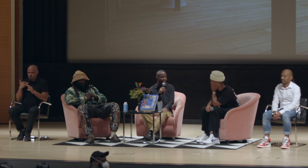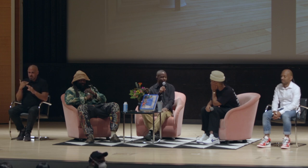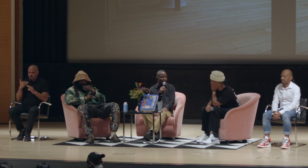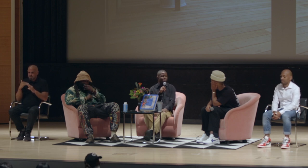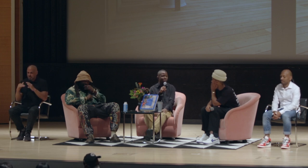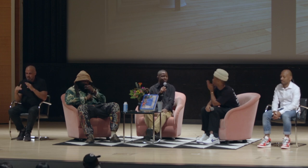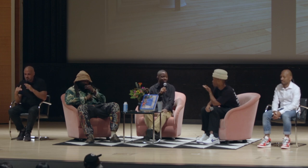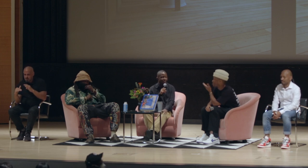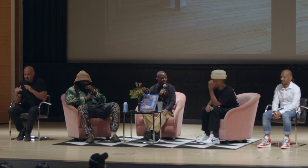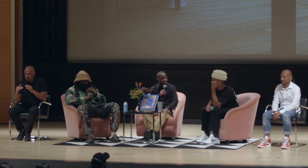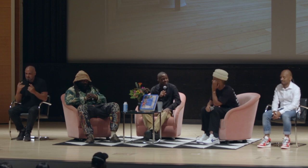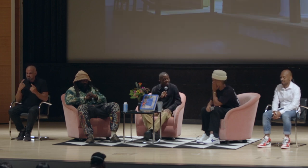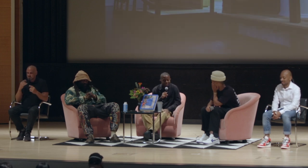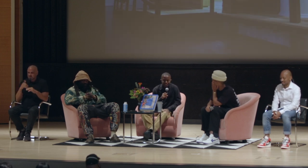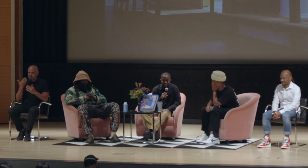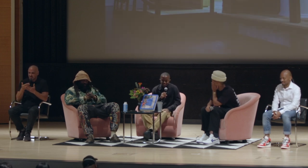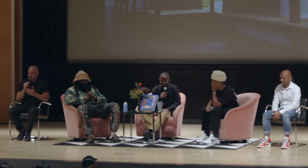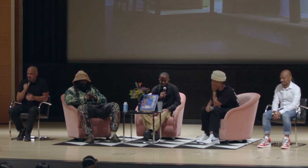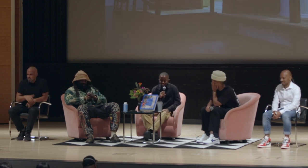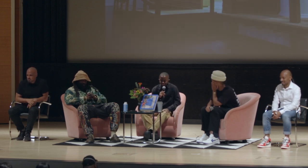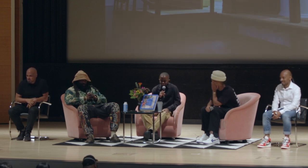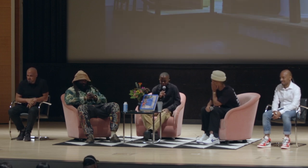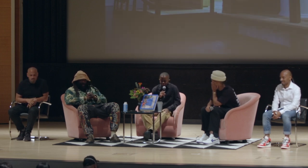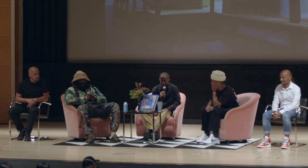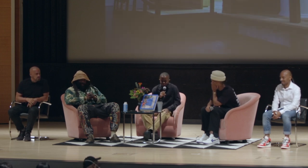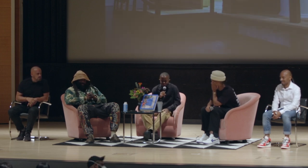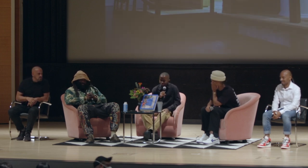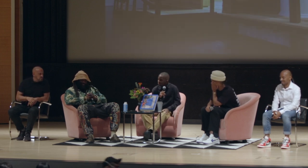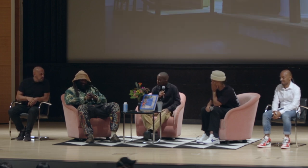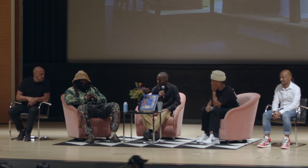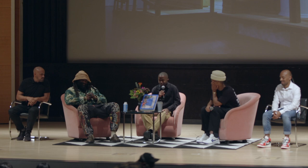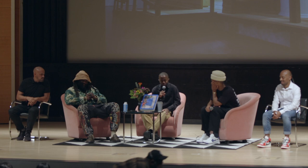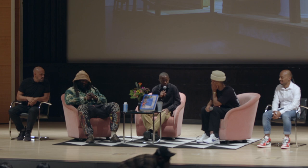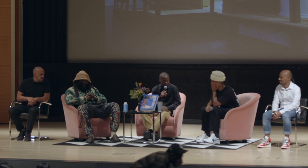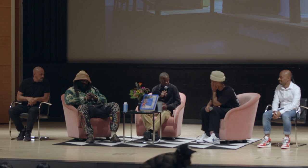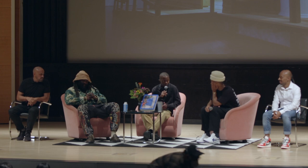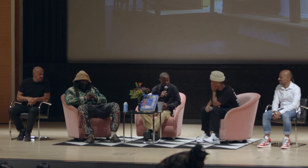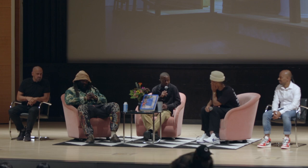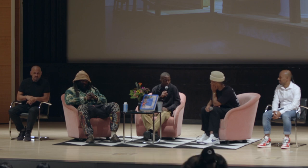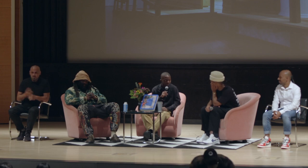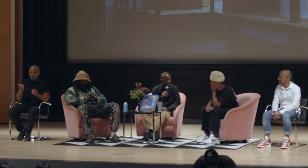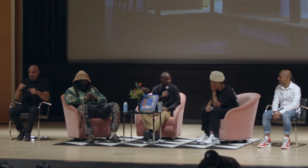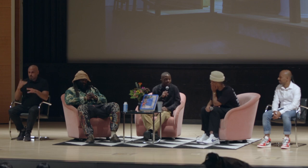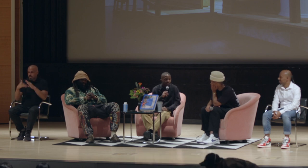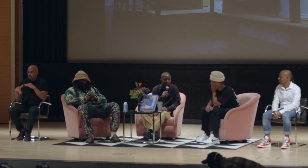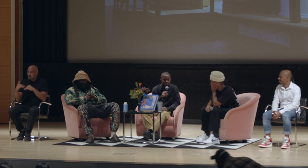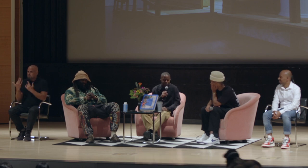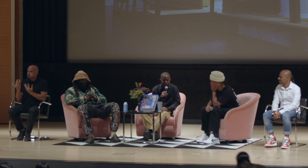do not necessarily go hand in hand. So Virgil replied 2 days later.